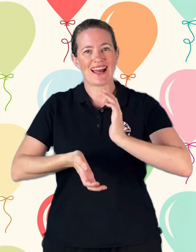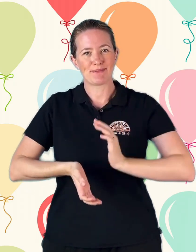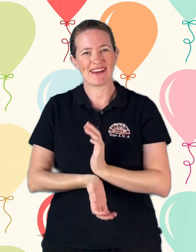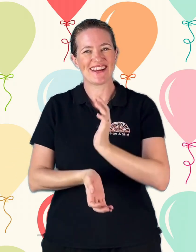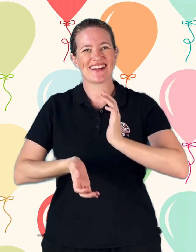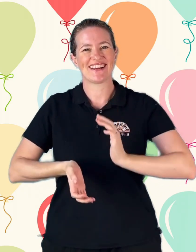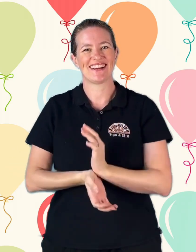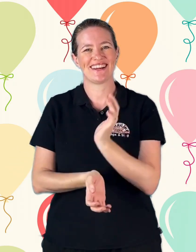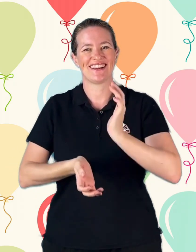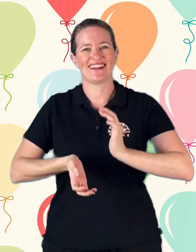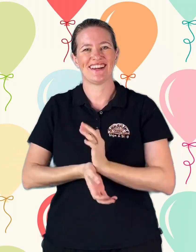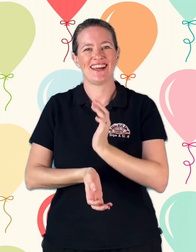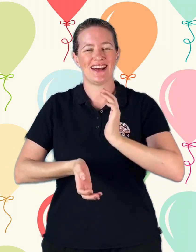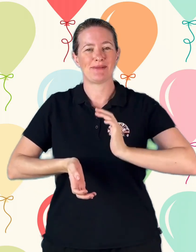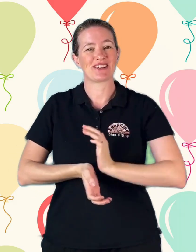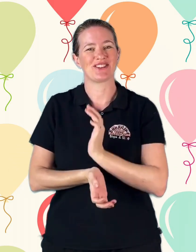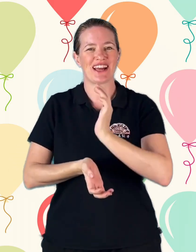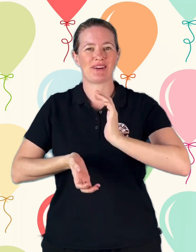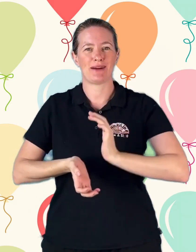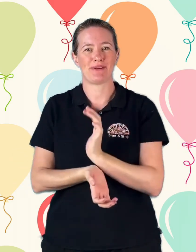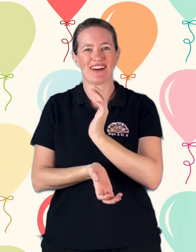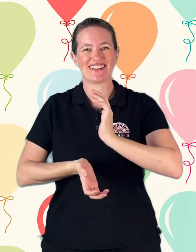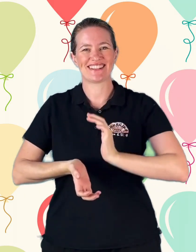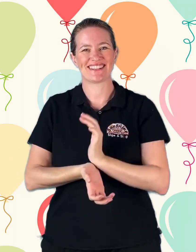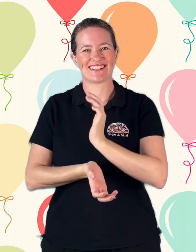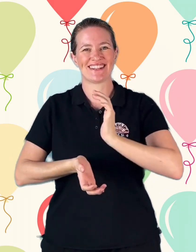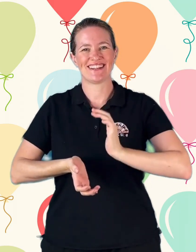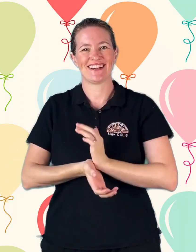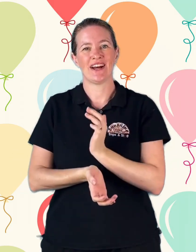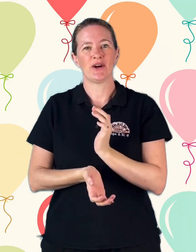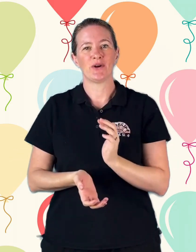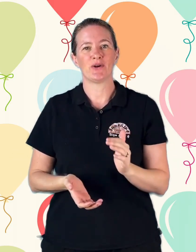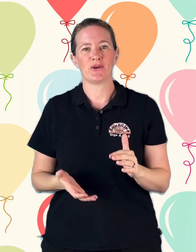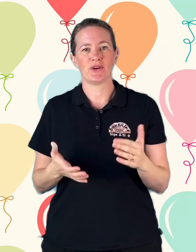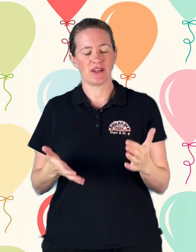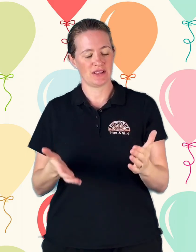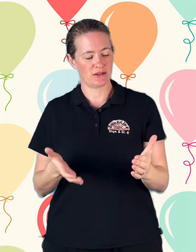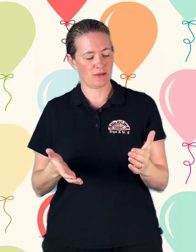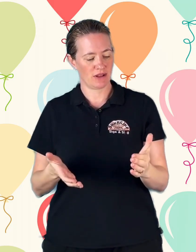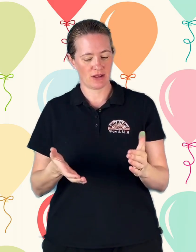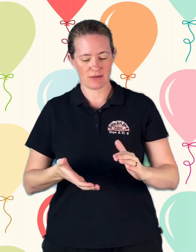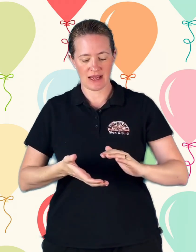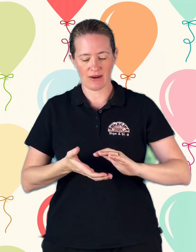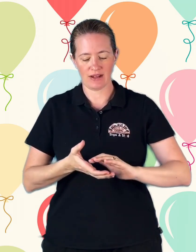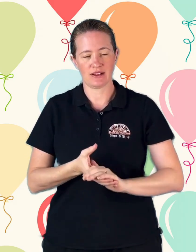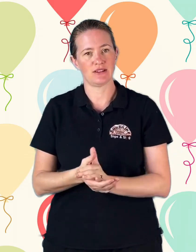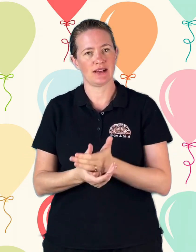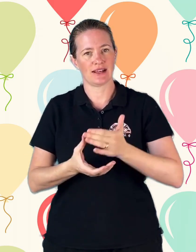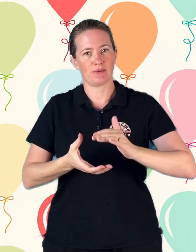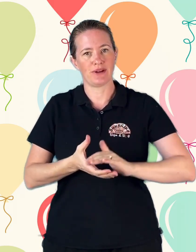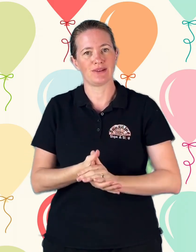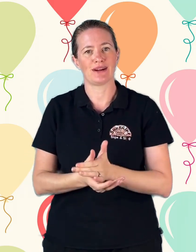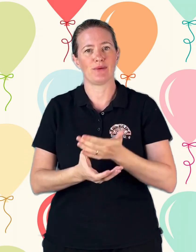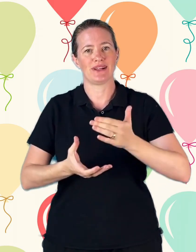happy, make sure you have a happy face. Or you can do it with your thumbs out and you can do like a weird clap,